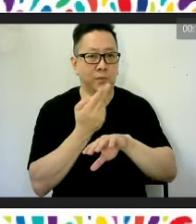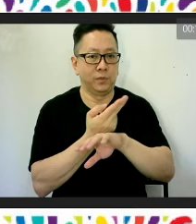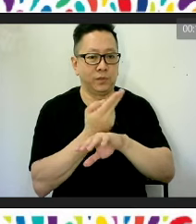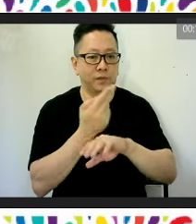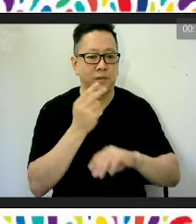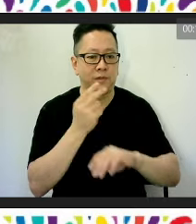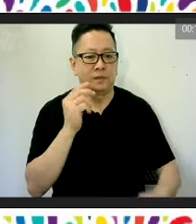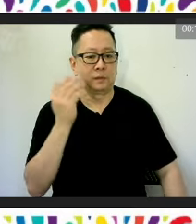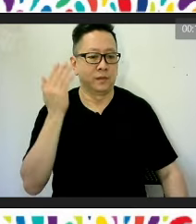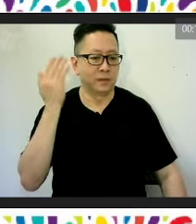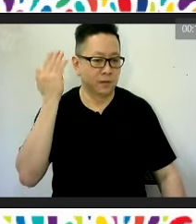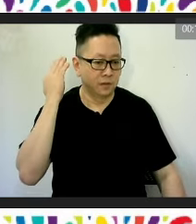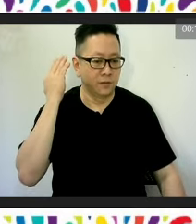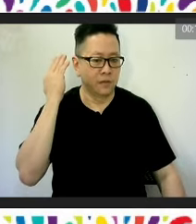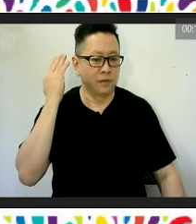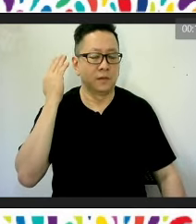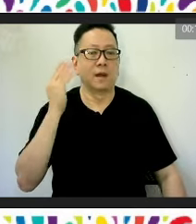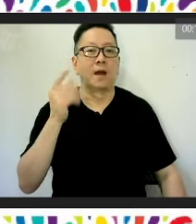used